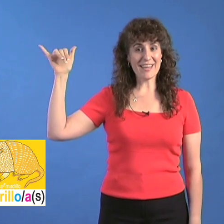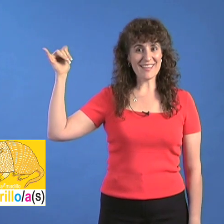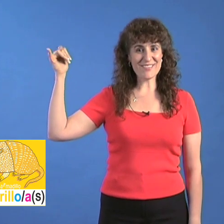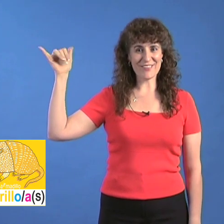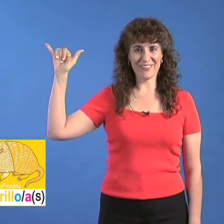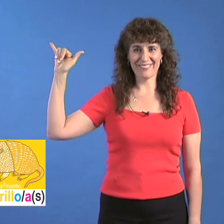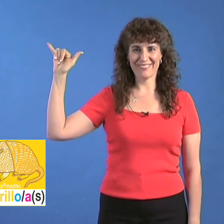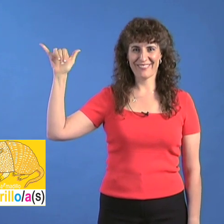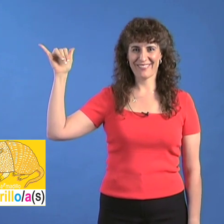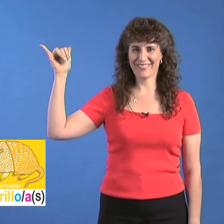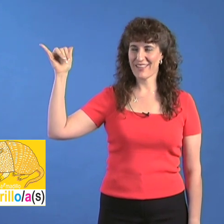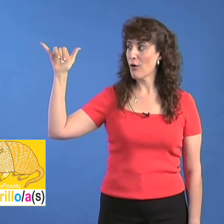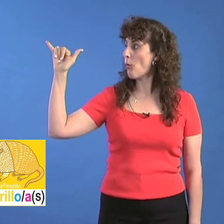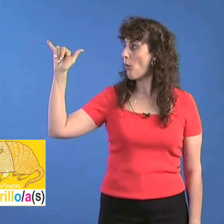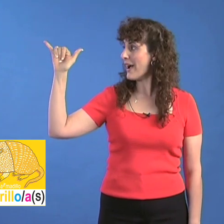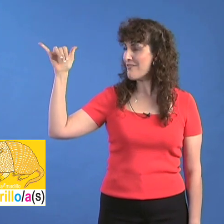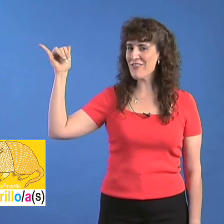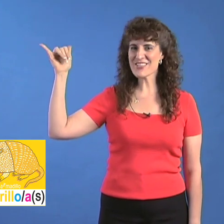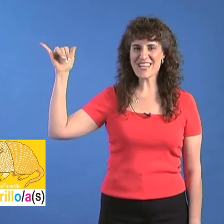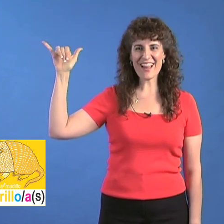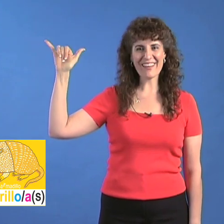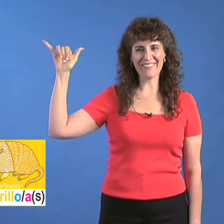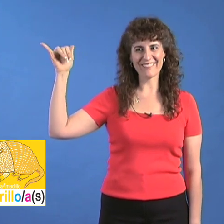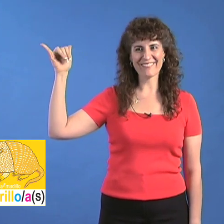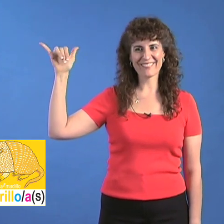Amarillo, Y for yellow.